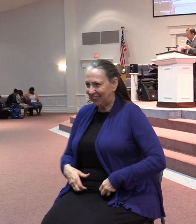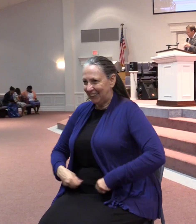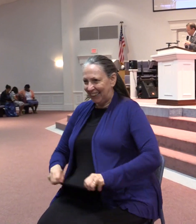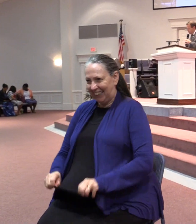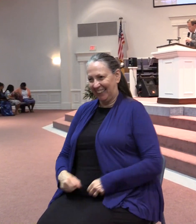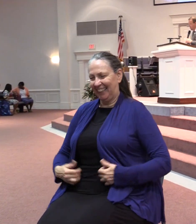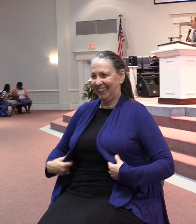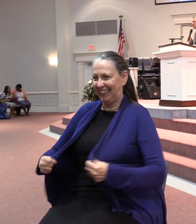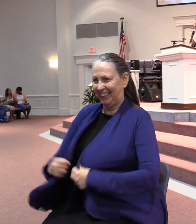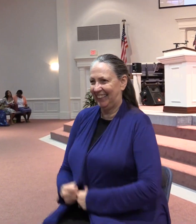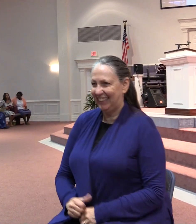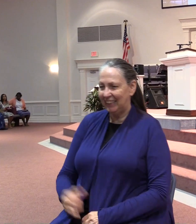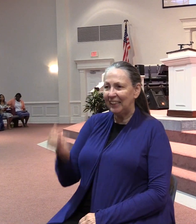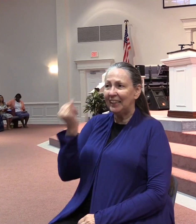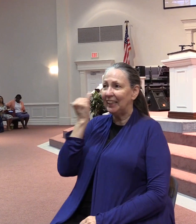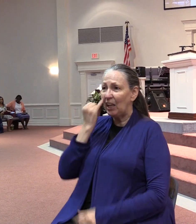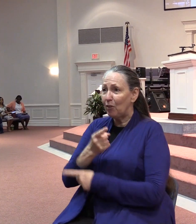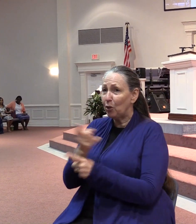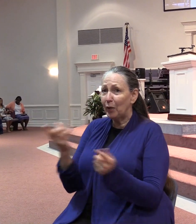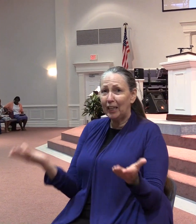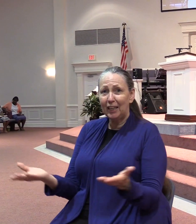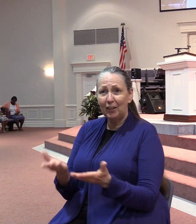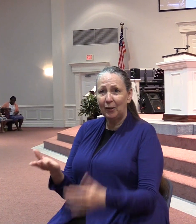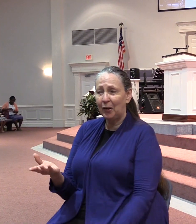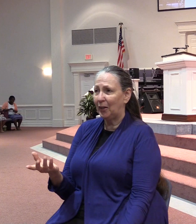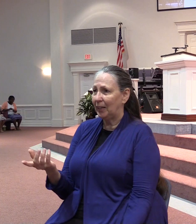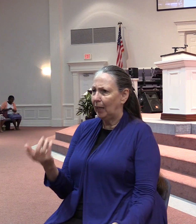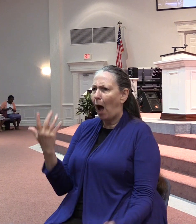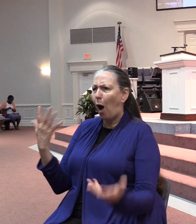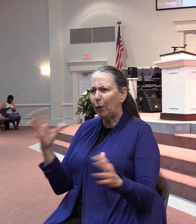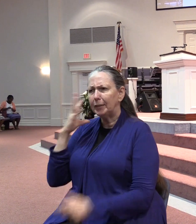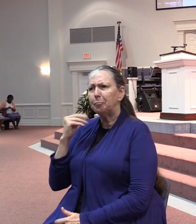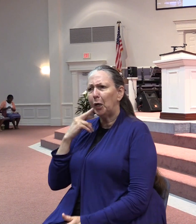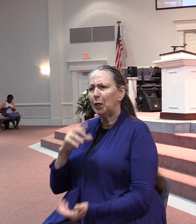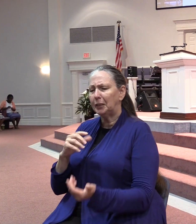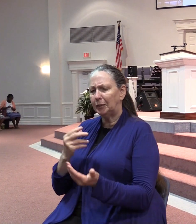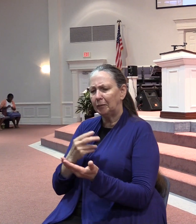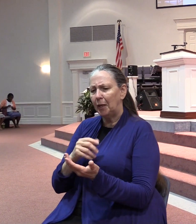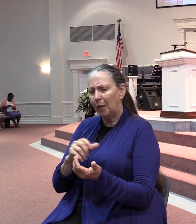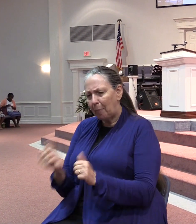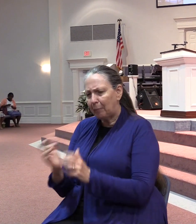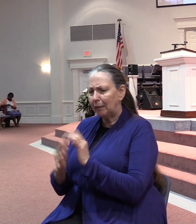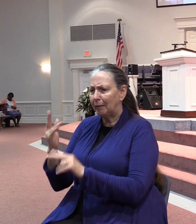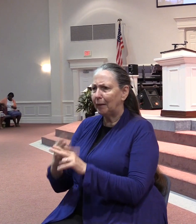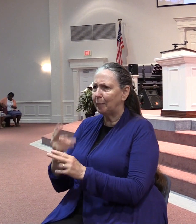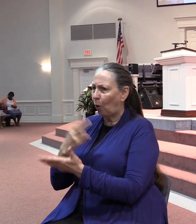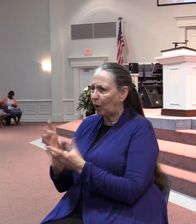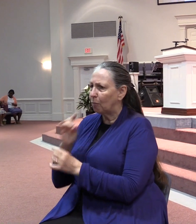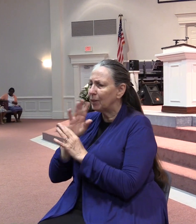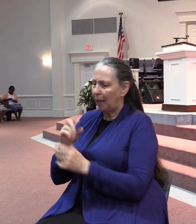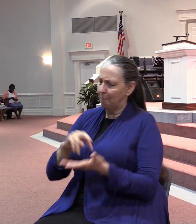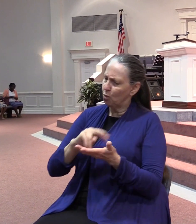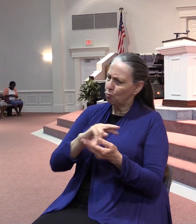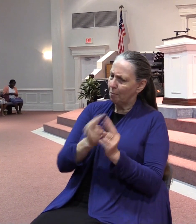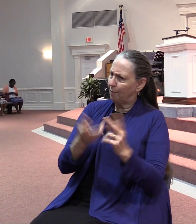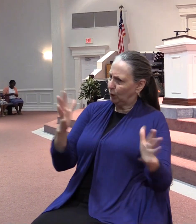If you are here this morning and you have been born again of the water and of the Spirit, which means you have repented of your